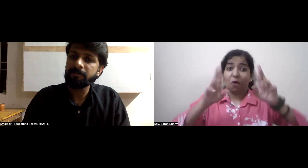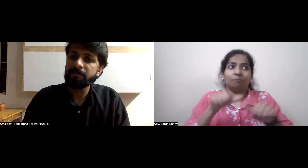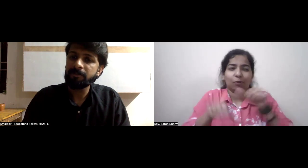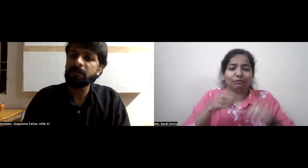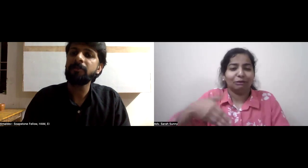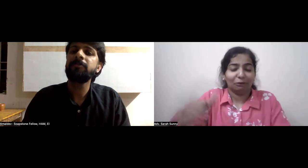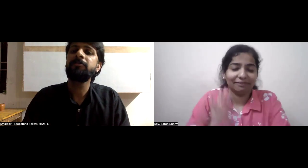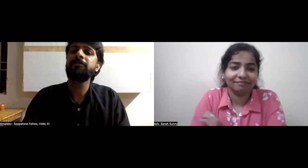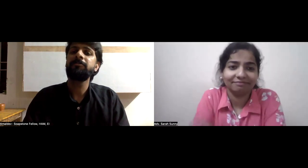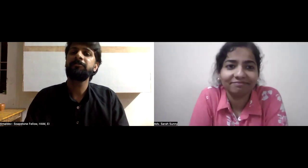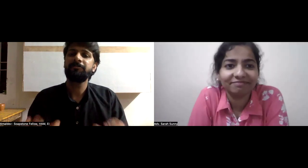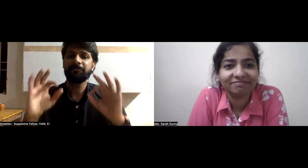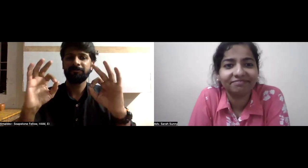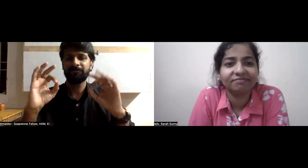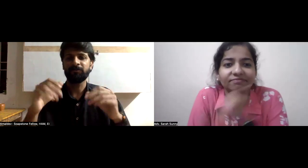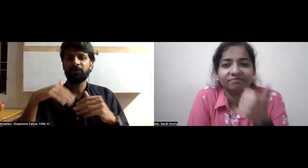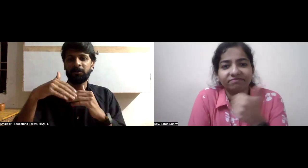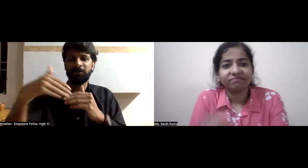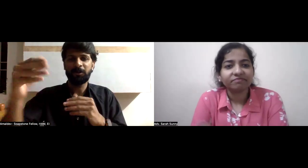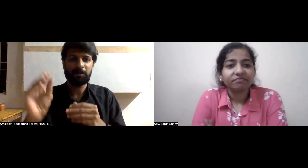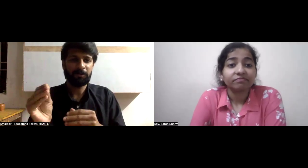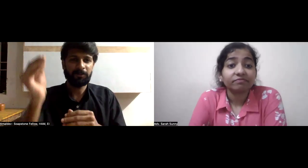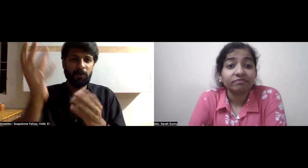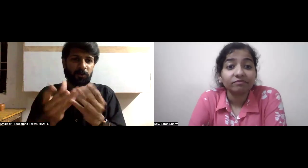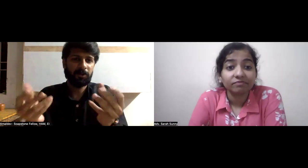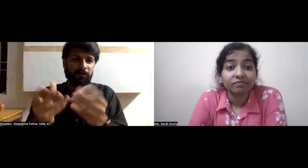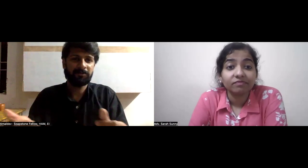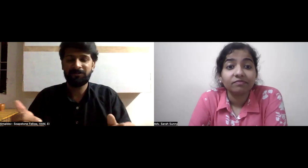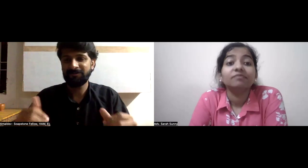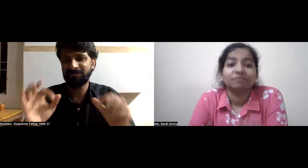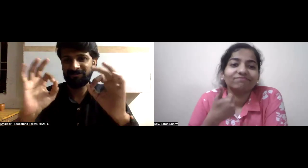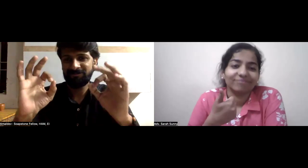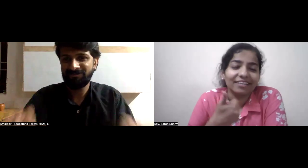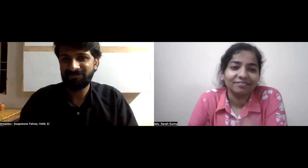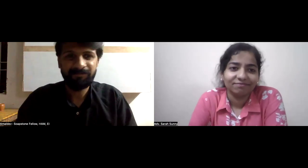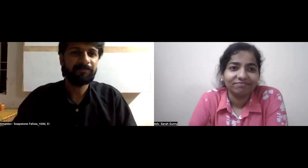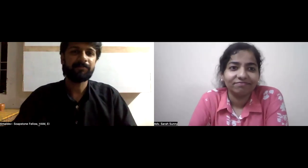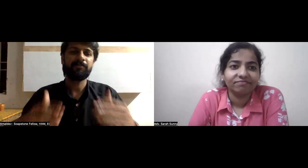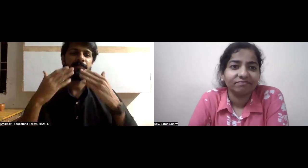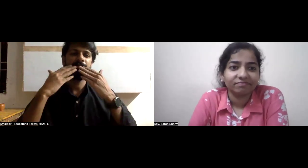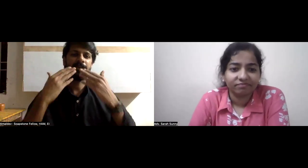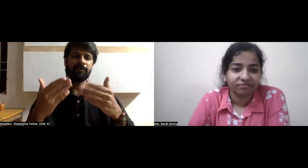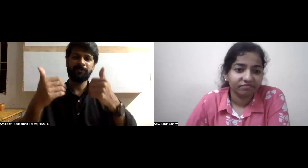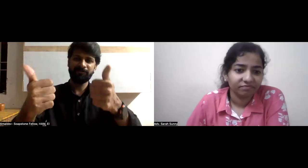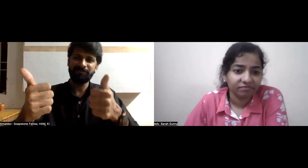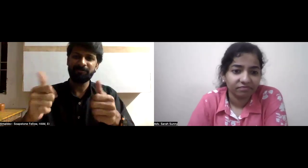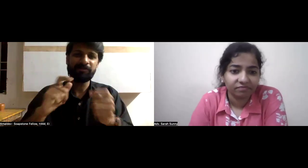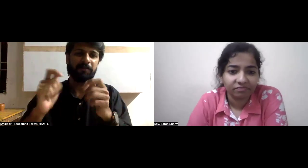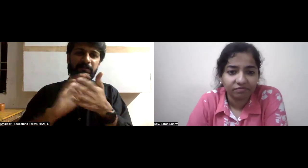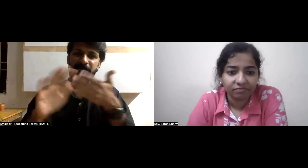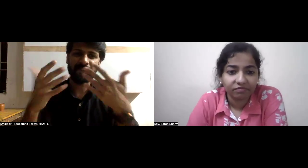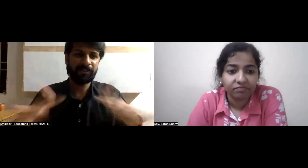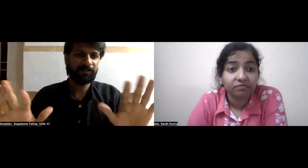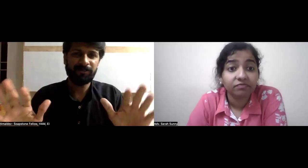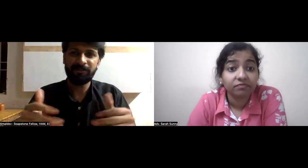access through sign language. And, I also suggested in the accessibility committee,